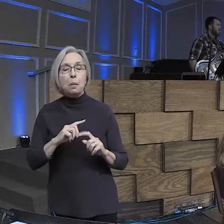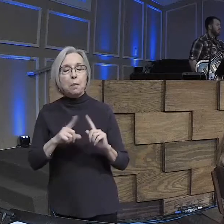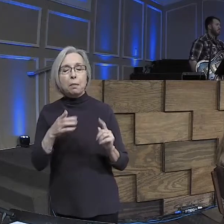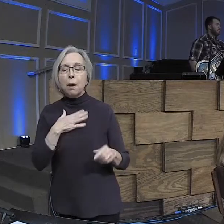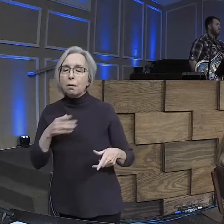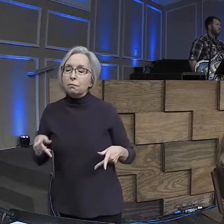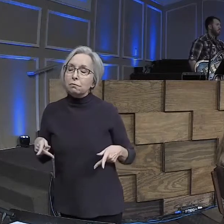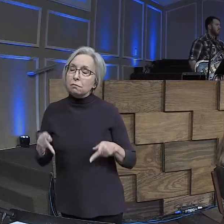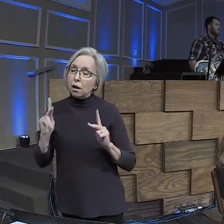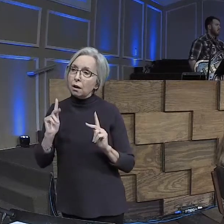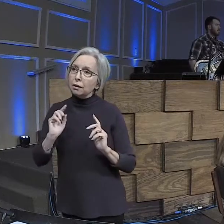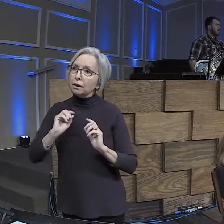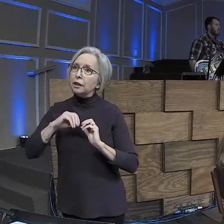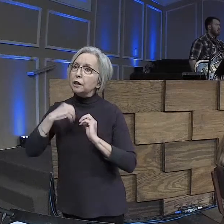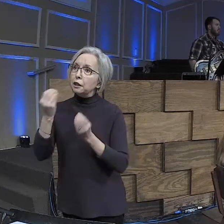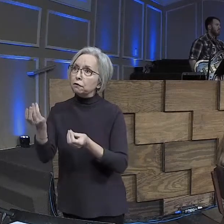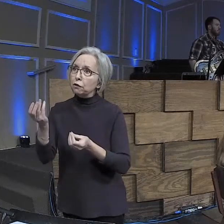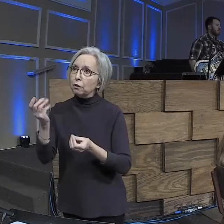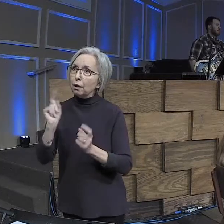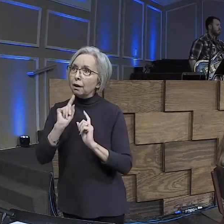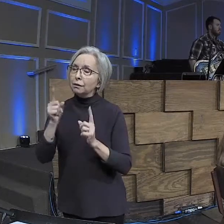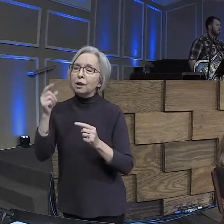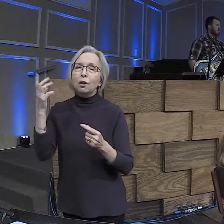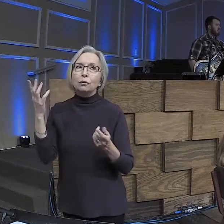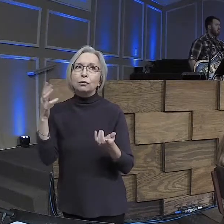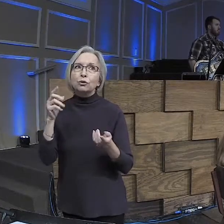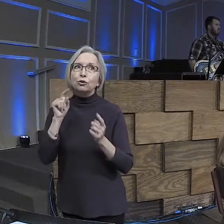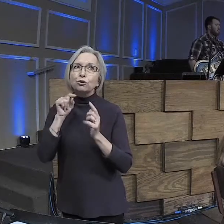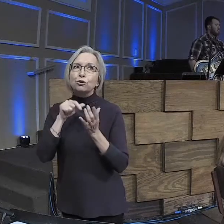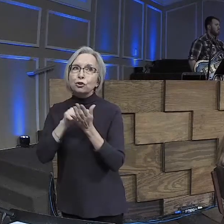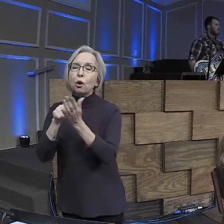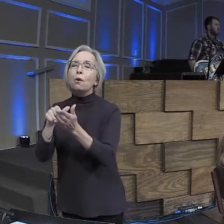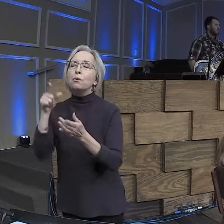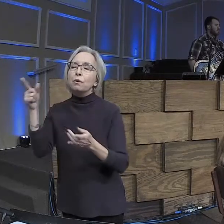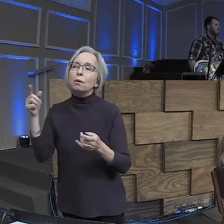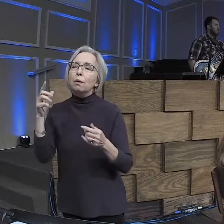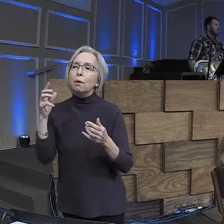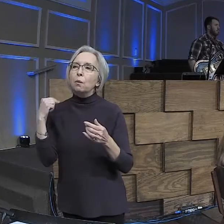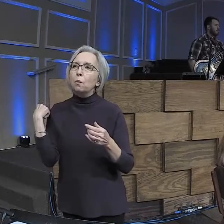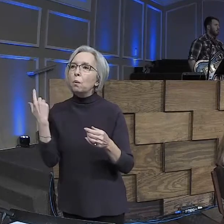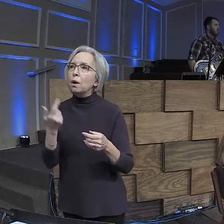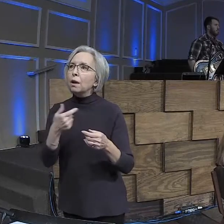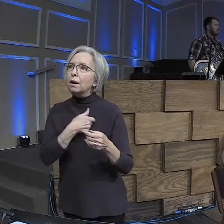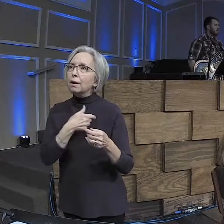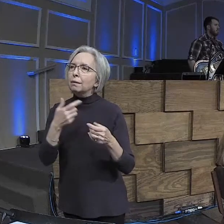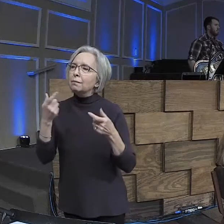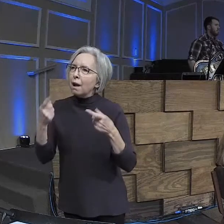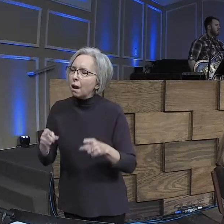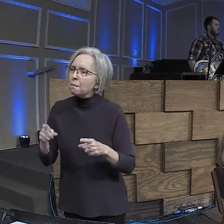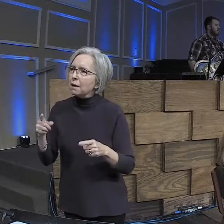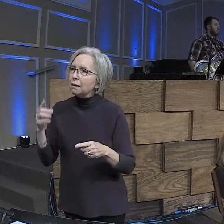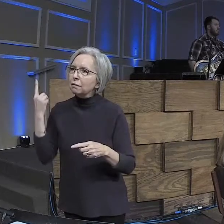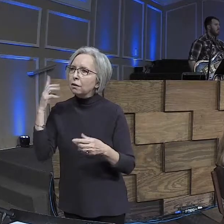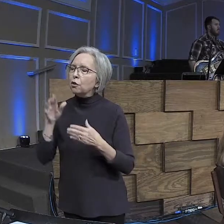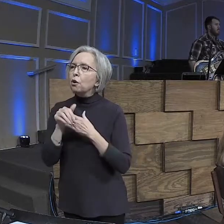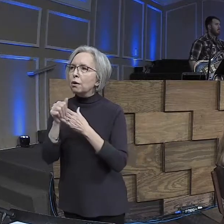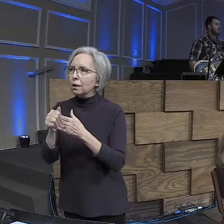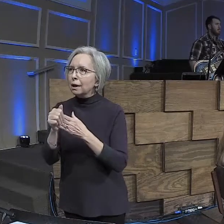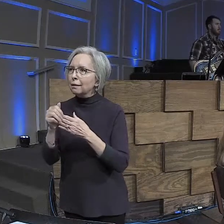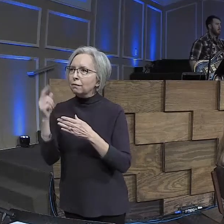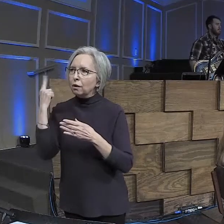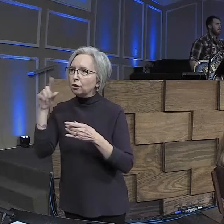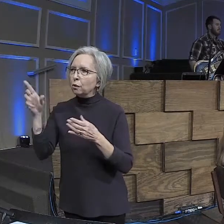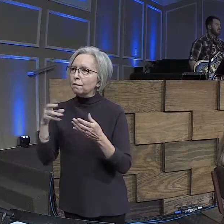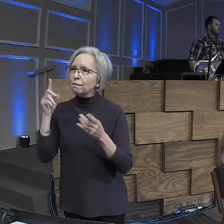your faithfulness, God's goodness, to the international missions community that we have been supporting this